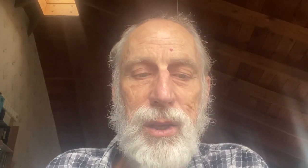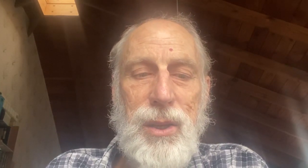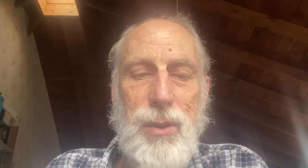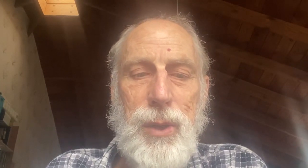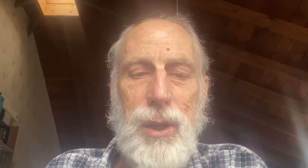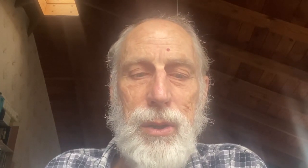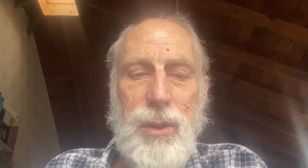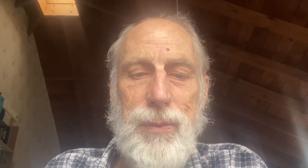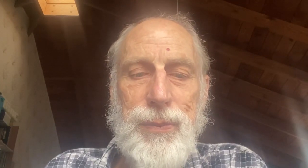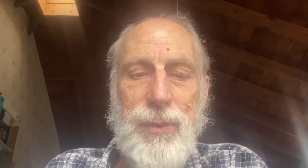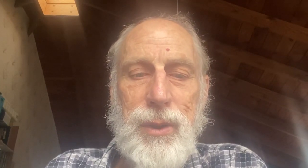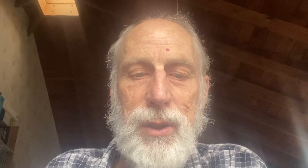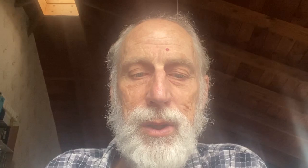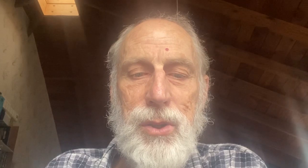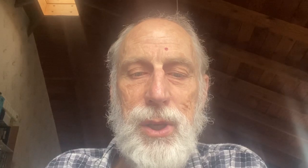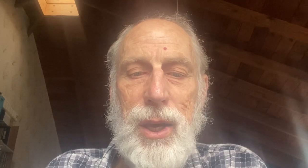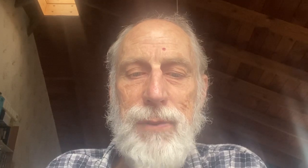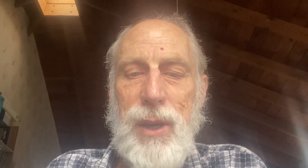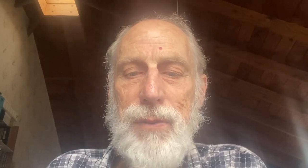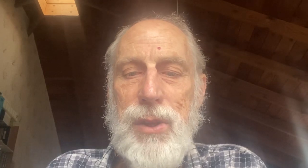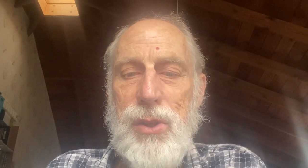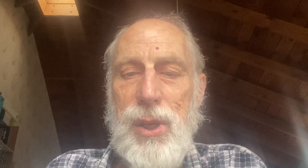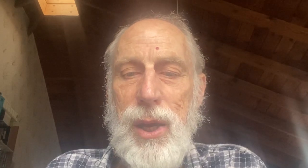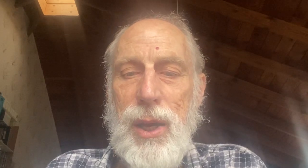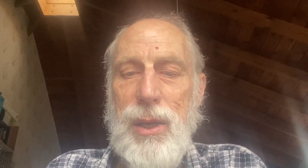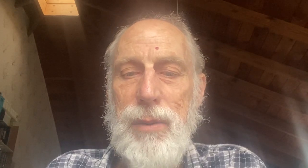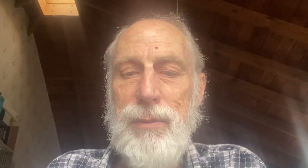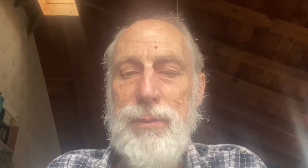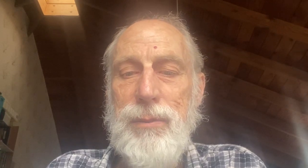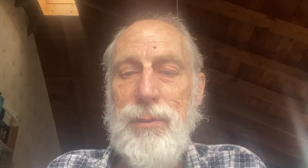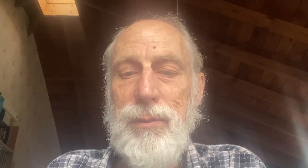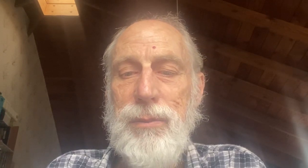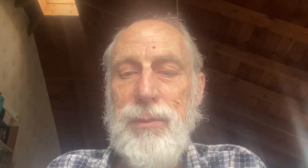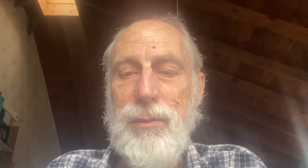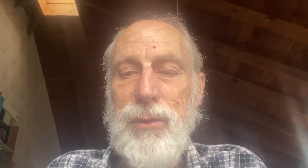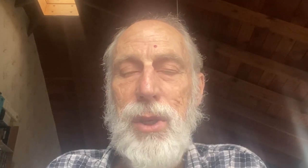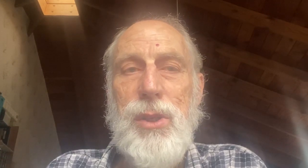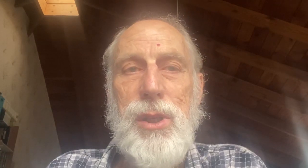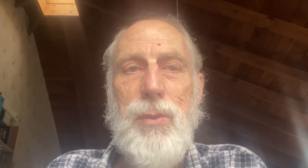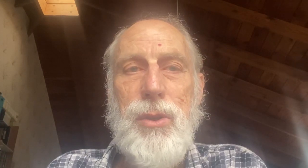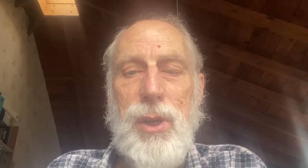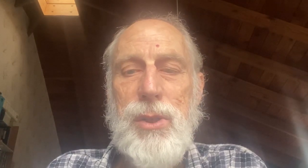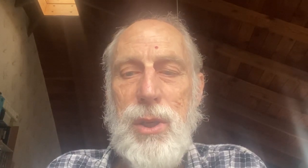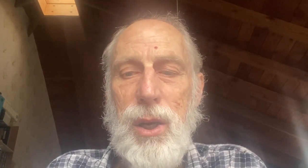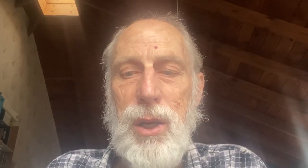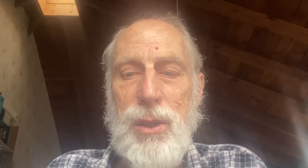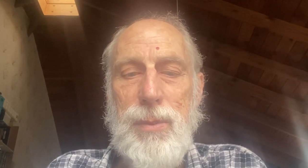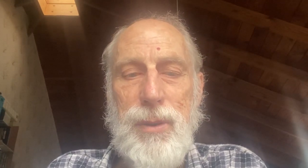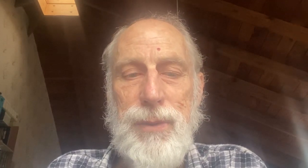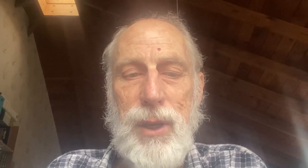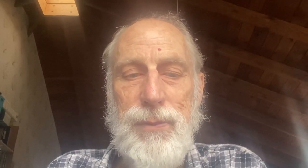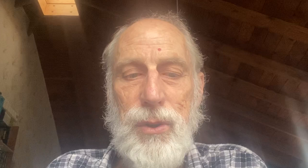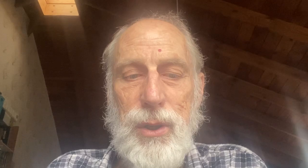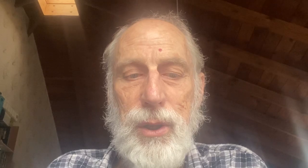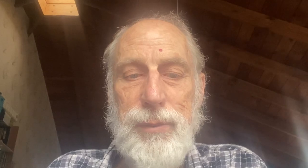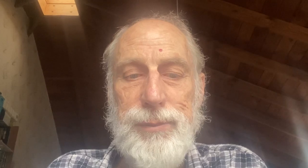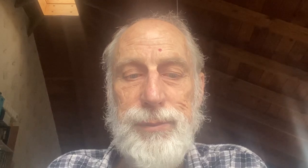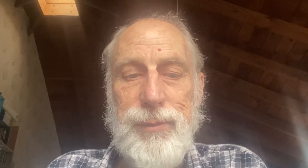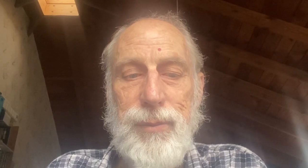The widow, she gave everything she had. She would trust God to provide for her.